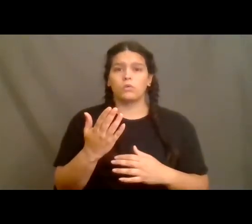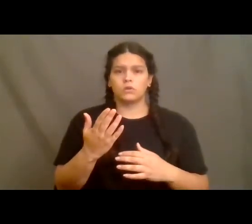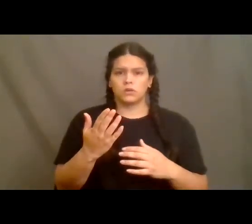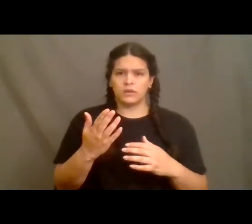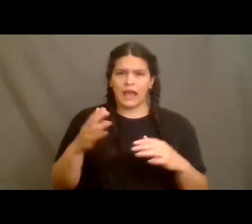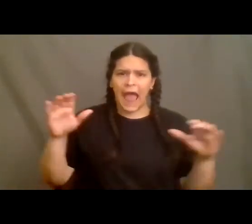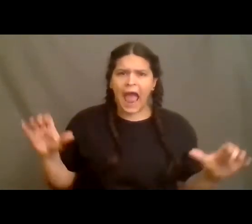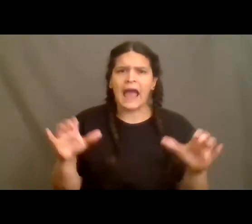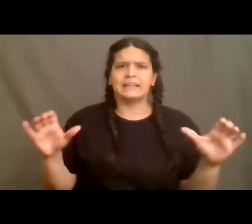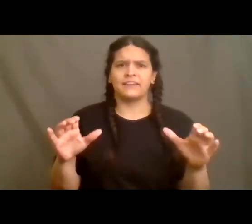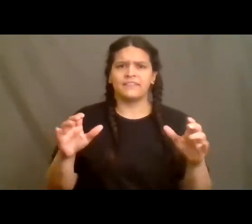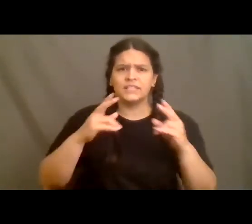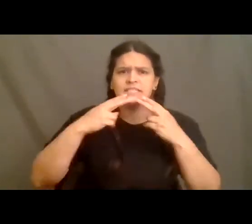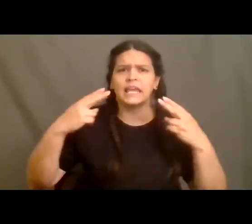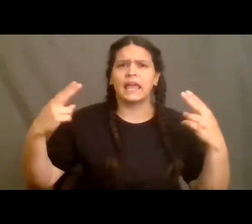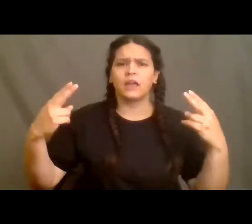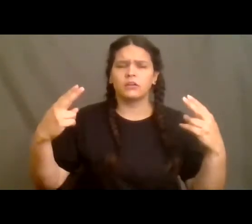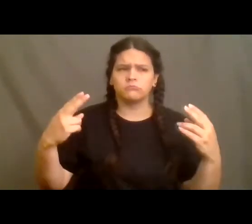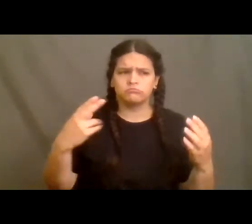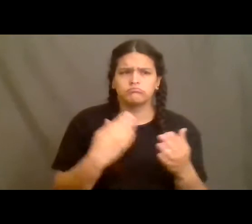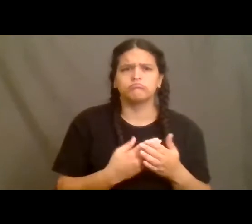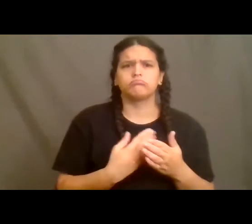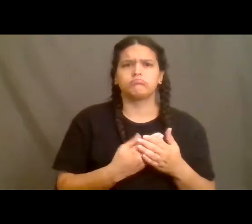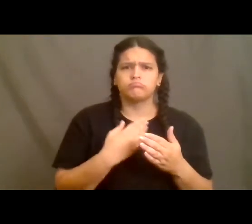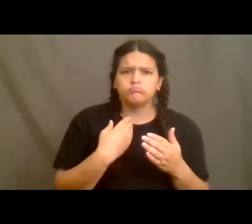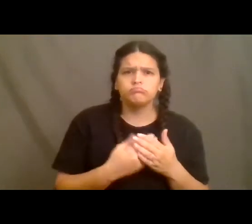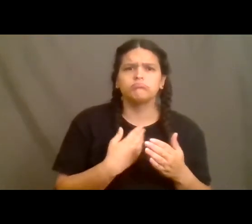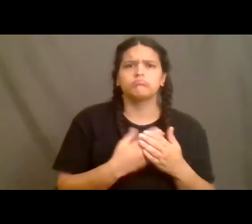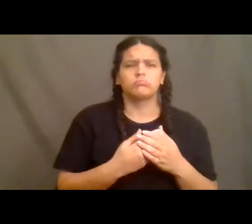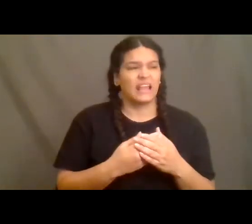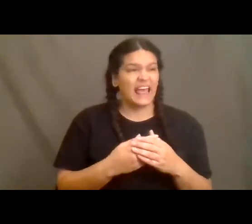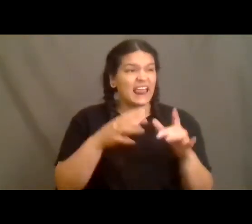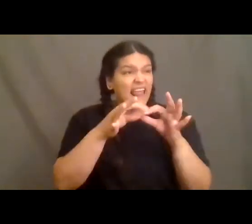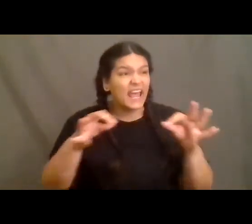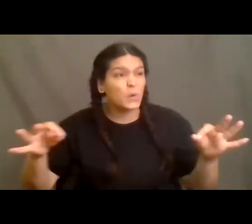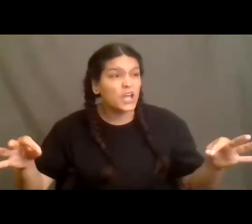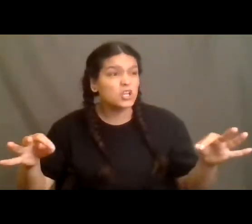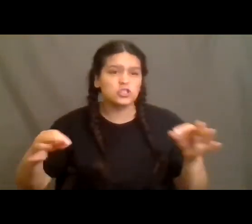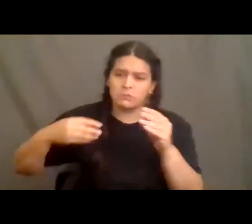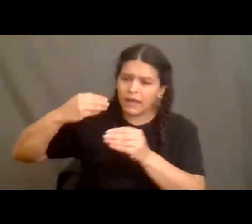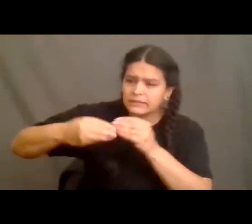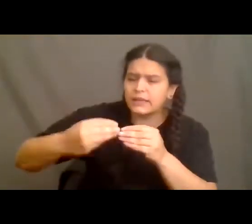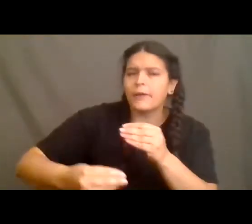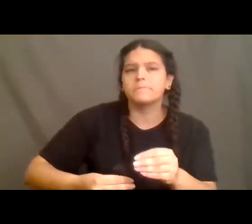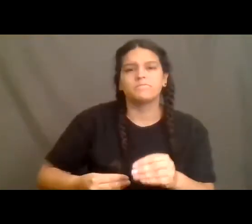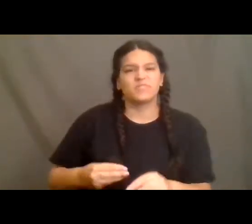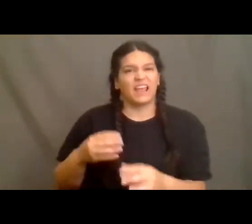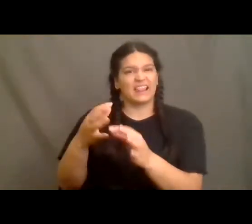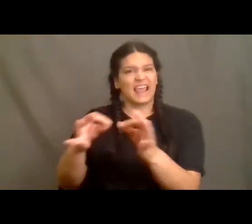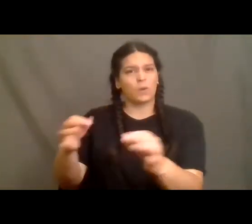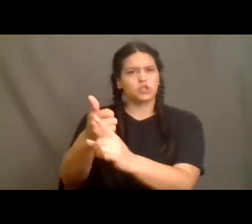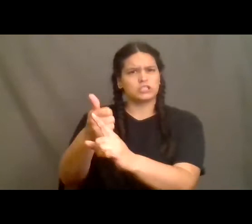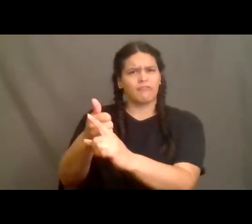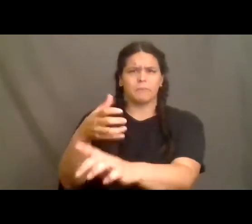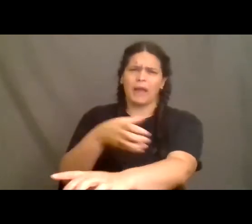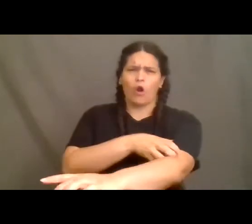words, the language in itself, you know, is powerful. Even through our songs, the language in itself is powerful through our